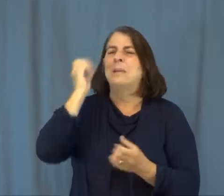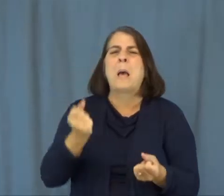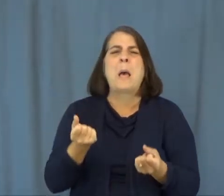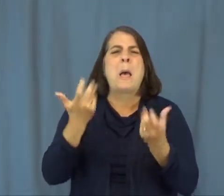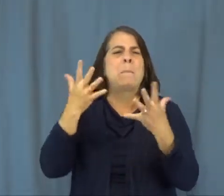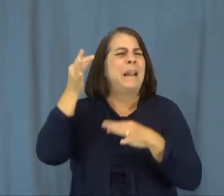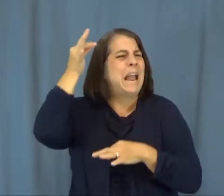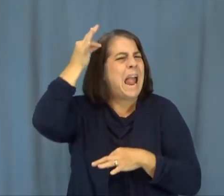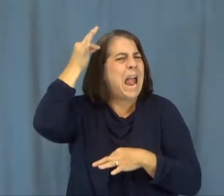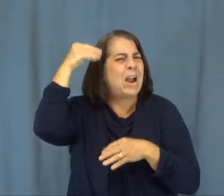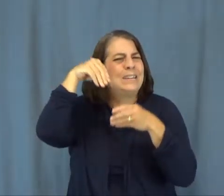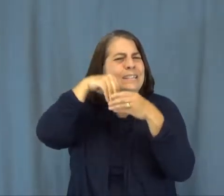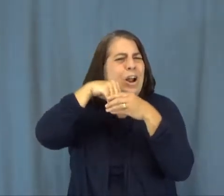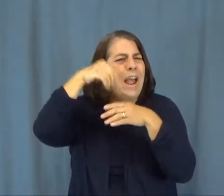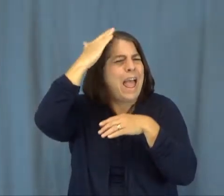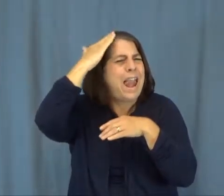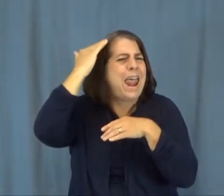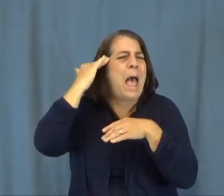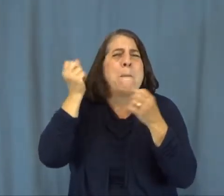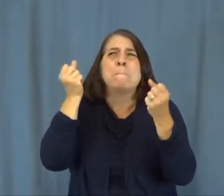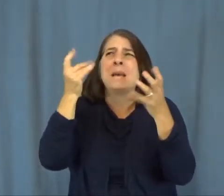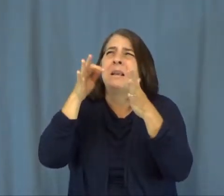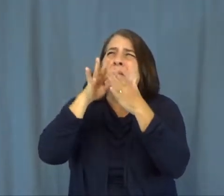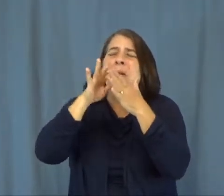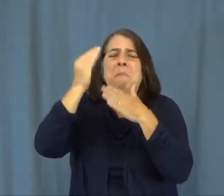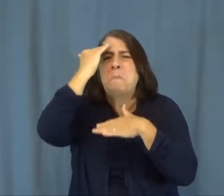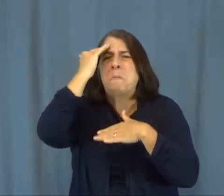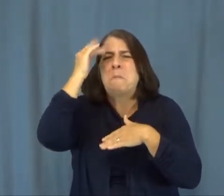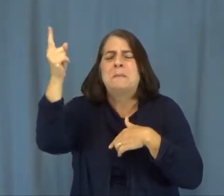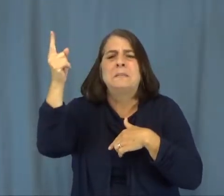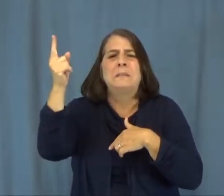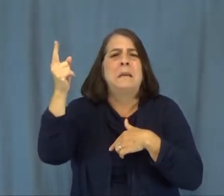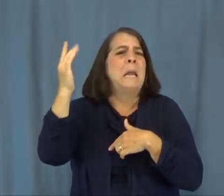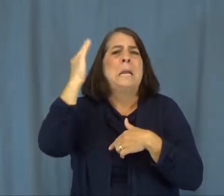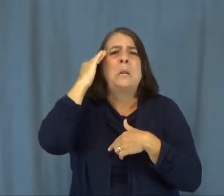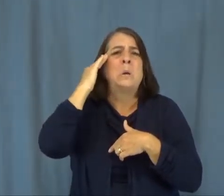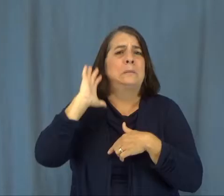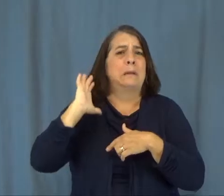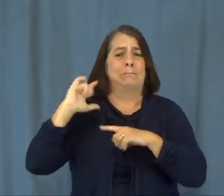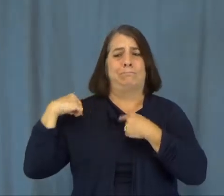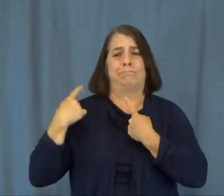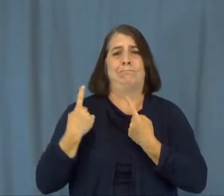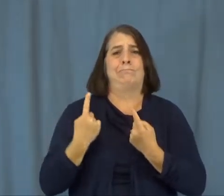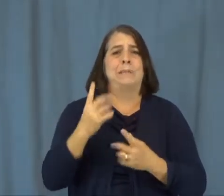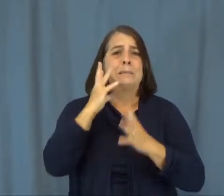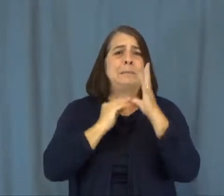been and what we are going through how are you feeling today